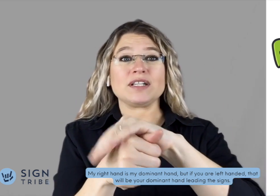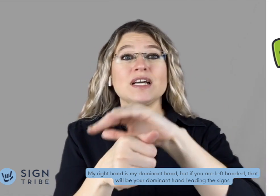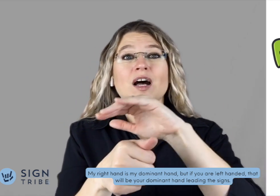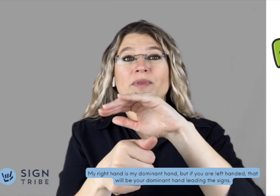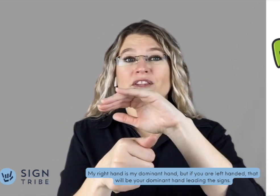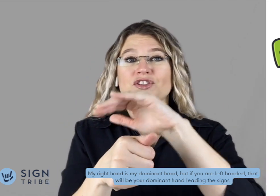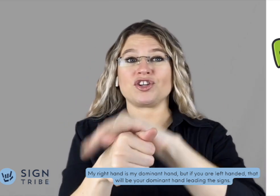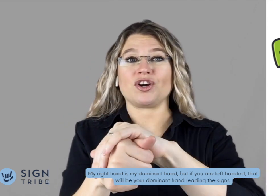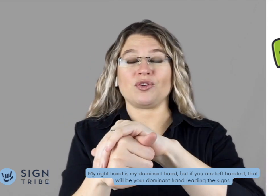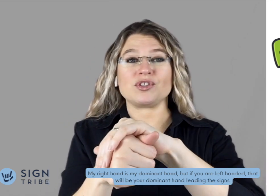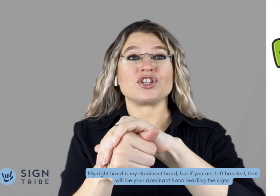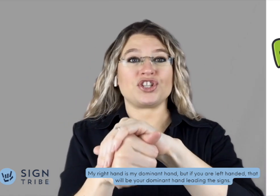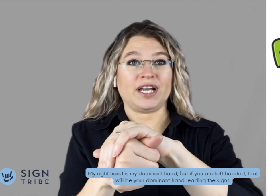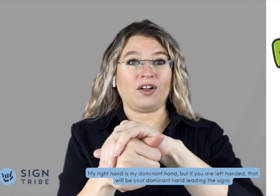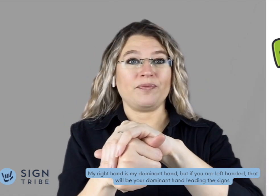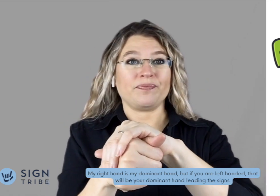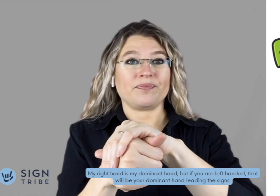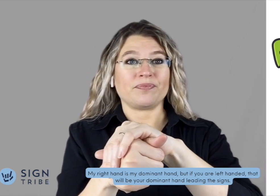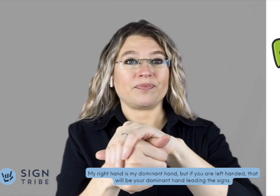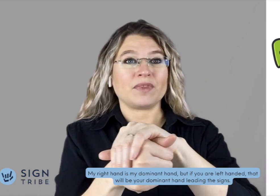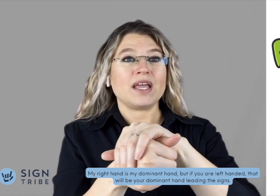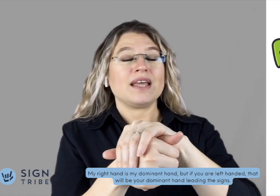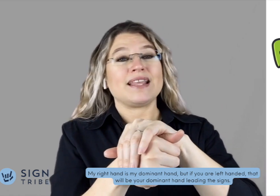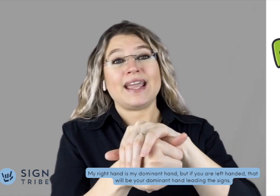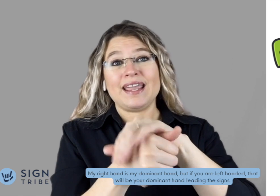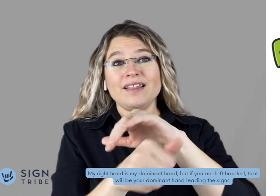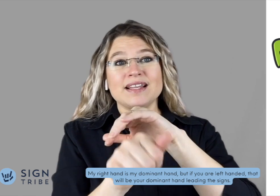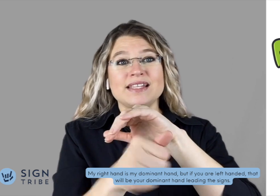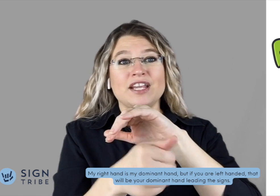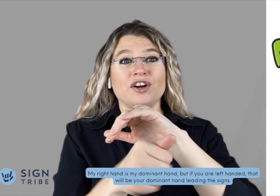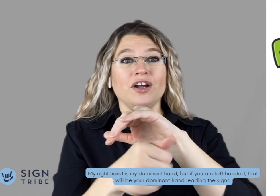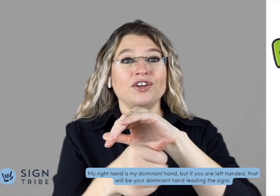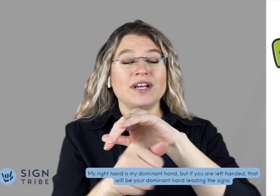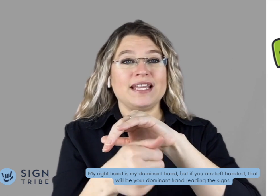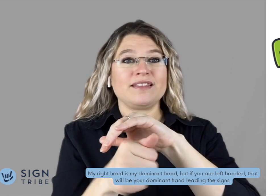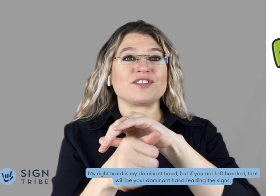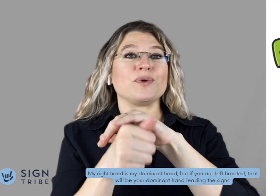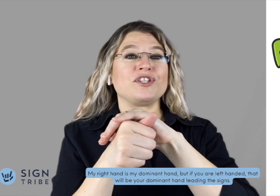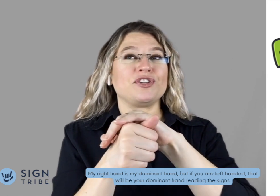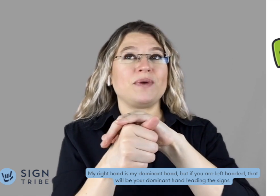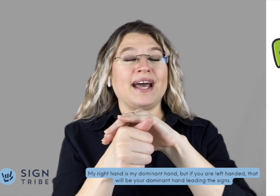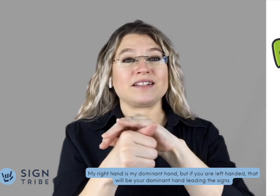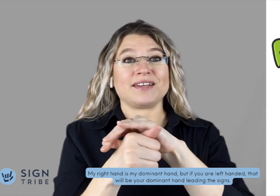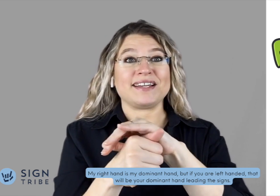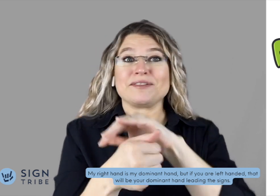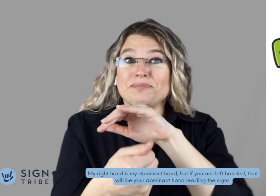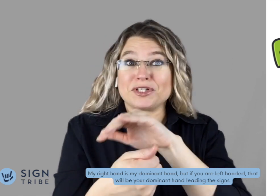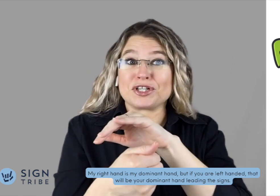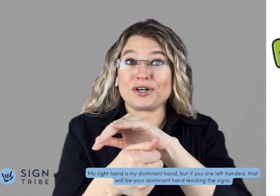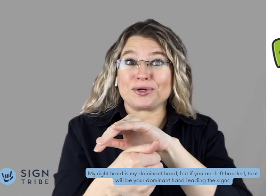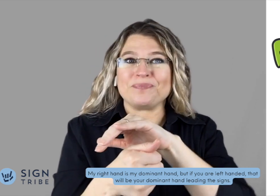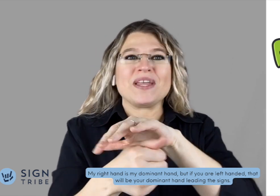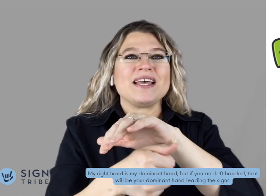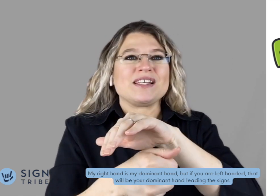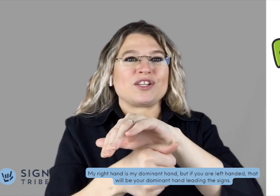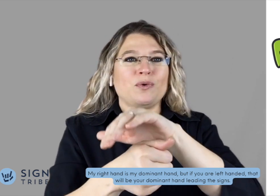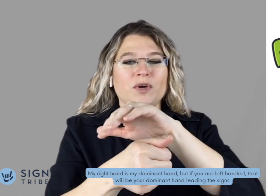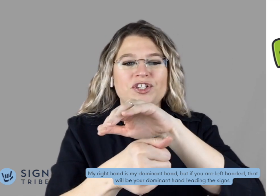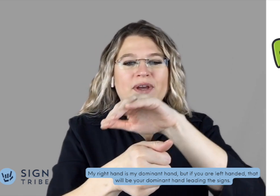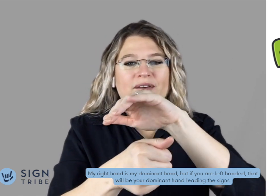top like the turtle's shell. The hand that's here underneath is going to act like the turtle. So once you have your